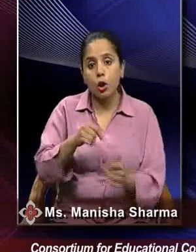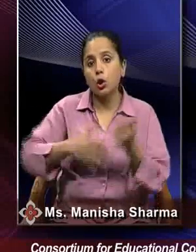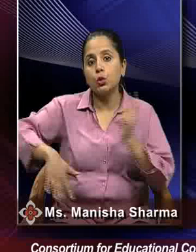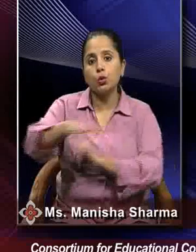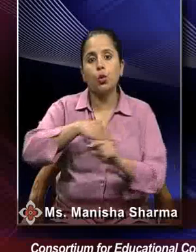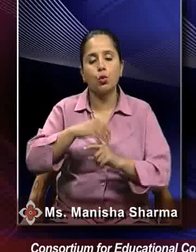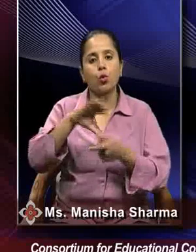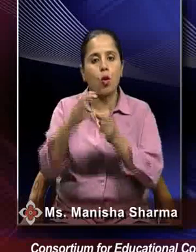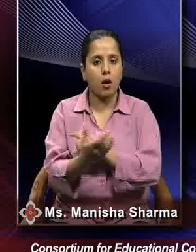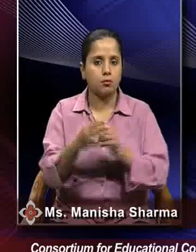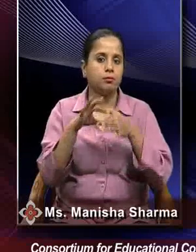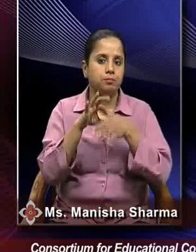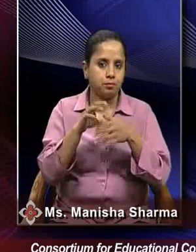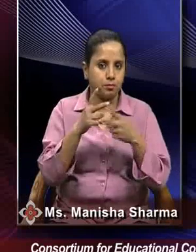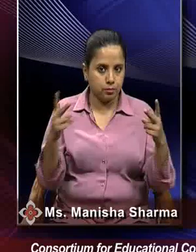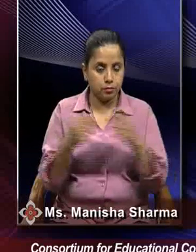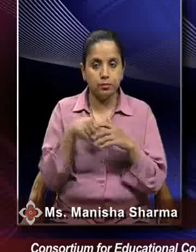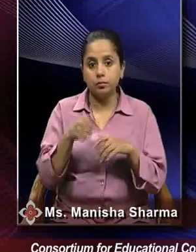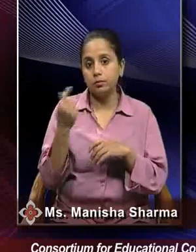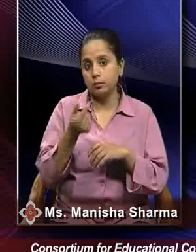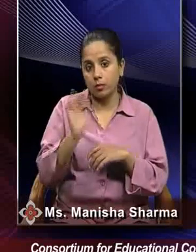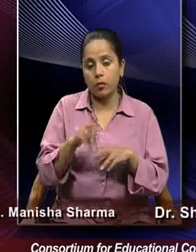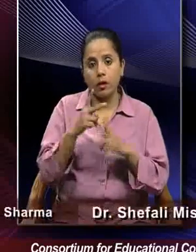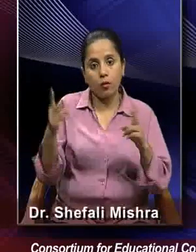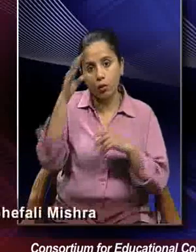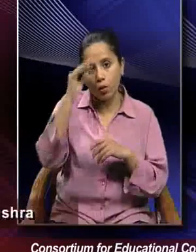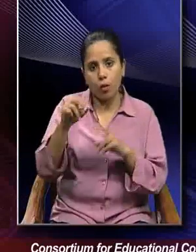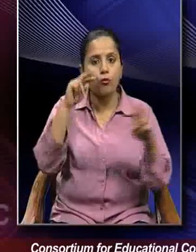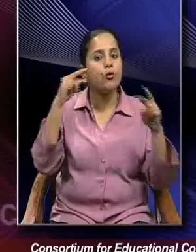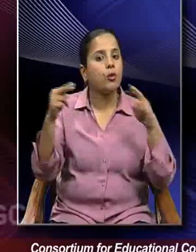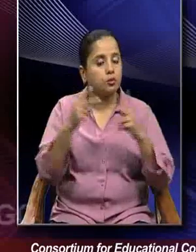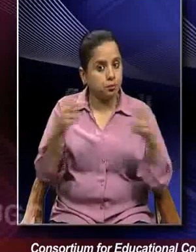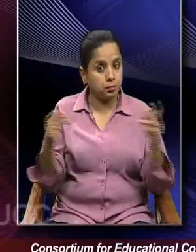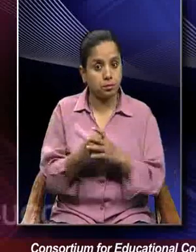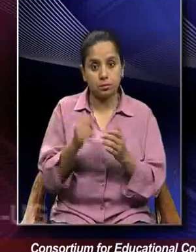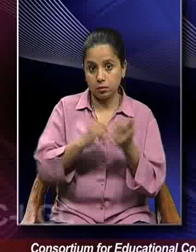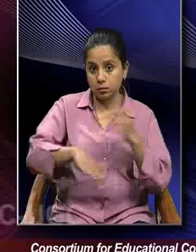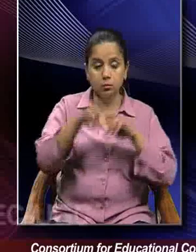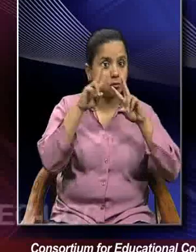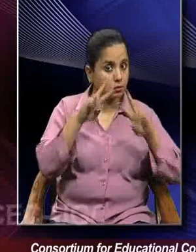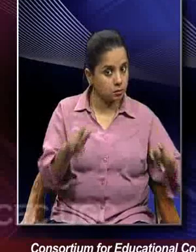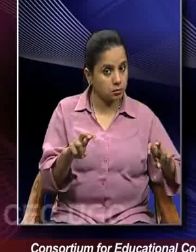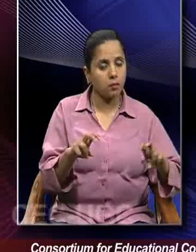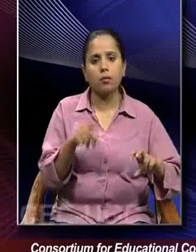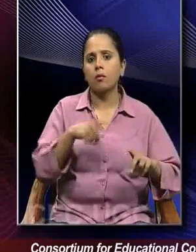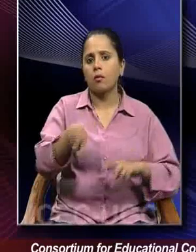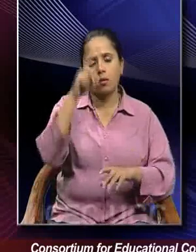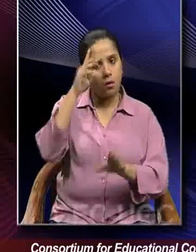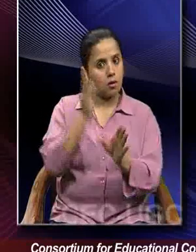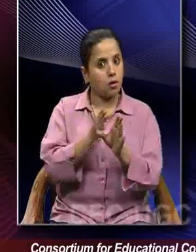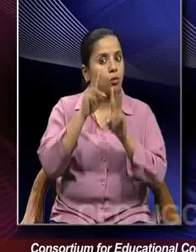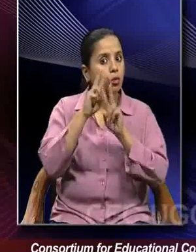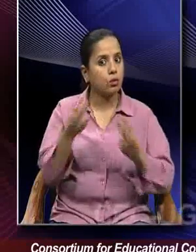socio-cultural context, which utilizes various theoretical viewpoints. Social research, to which the psychological